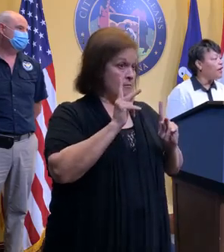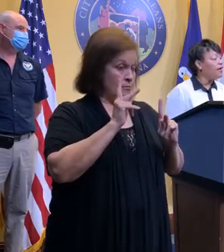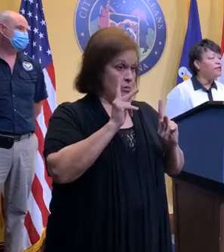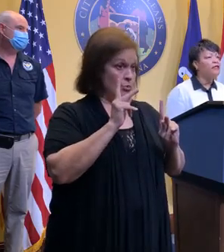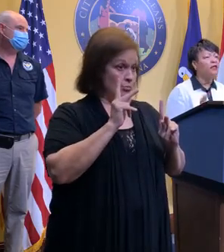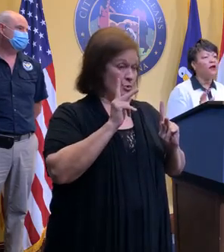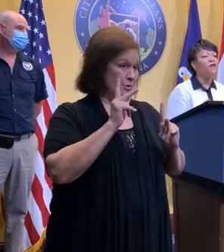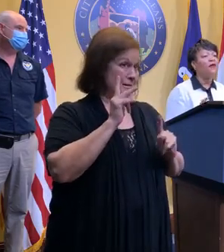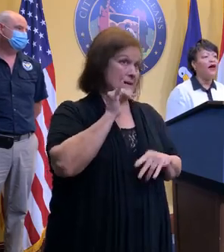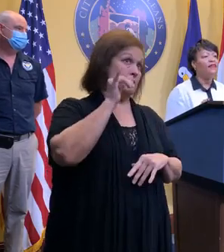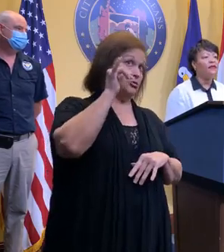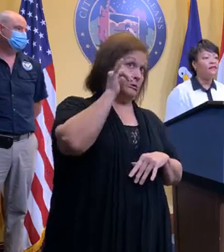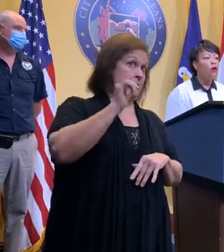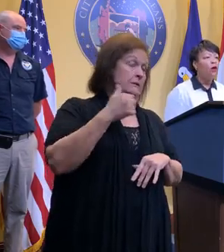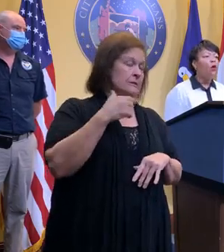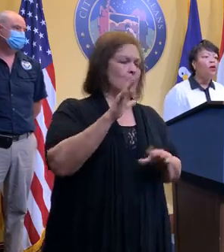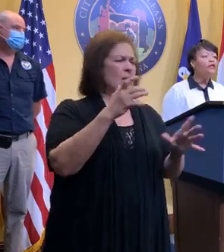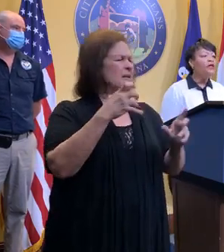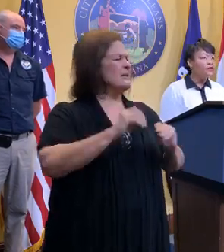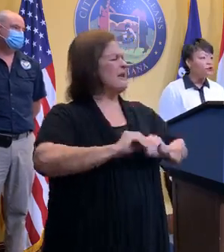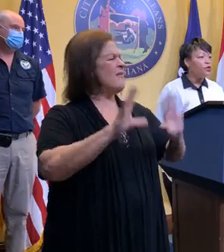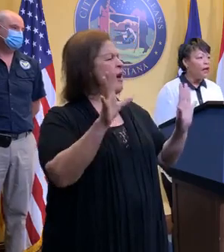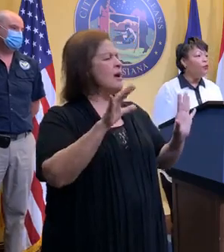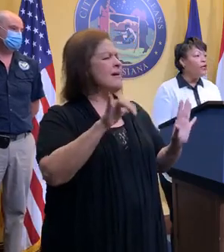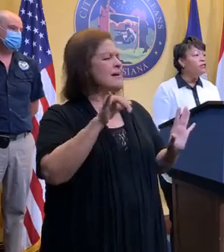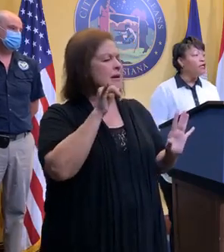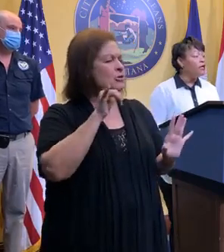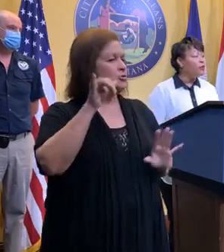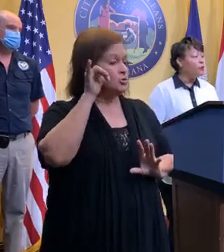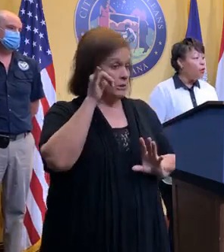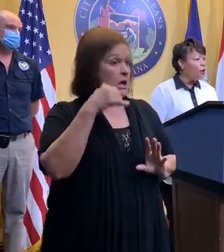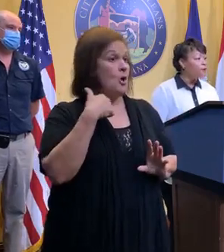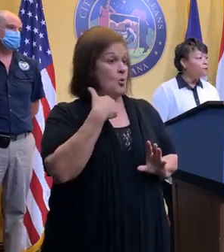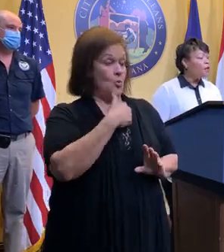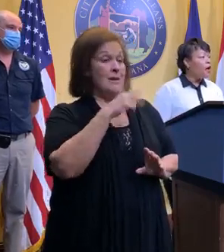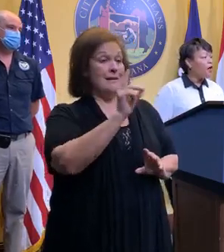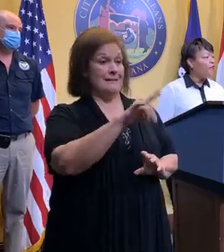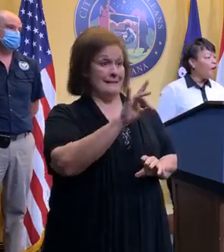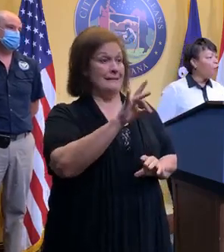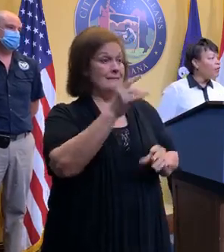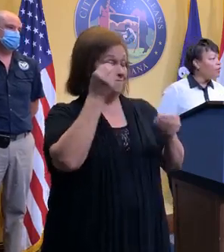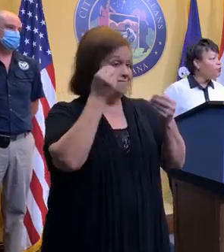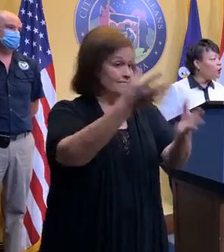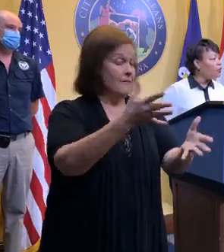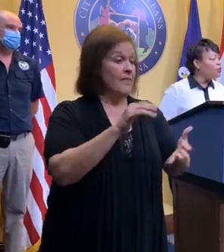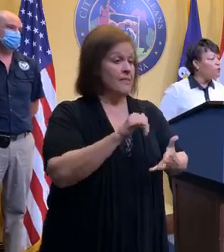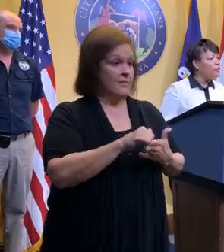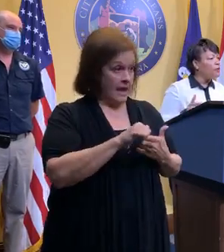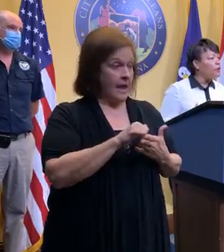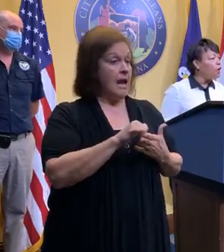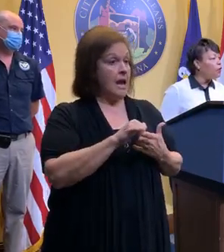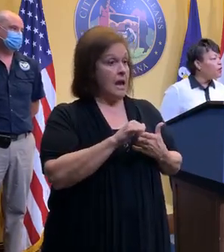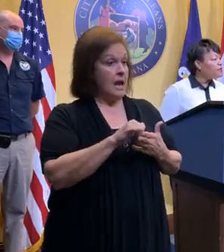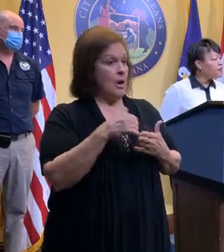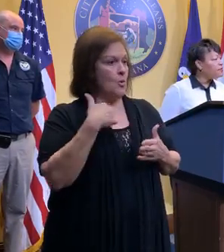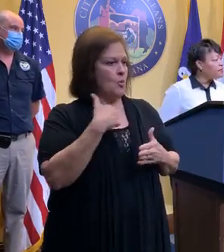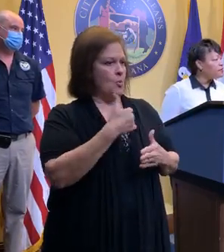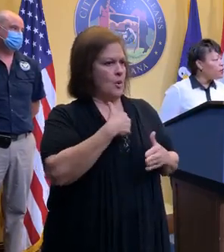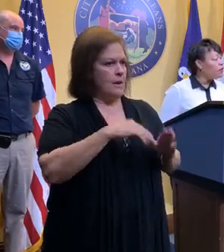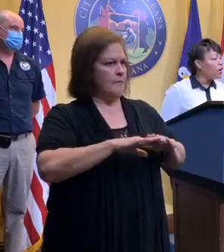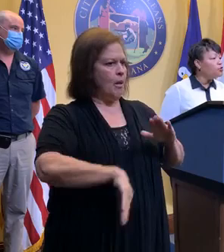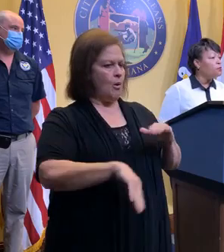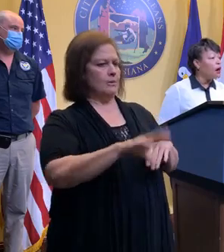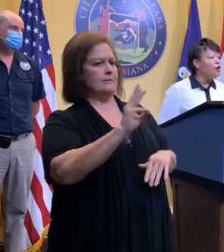on yesterday, and I need to clarify this. On yesterday, we did report that we were really below